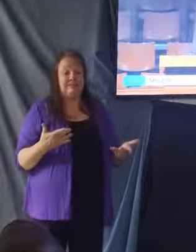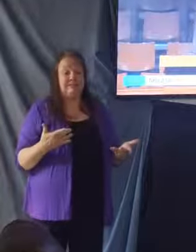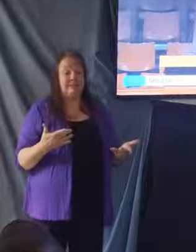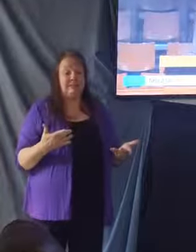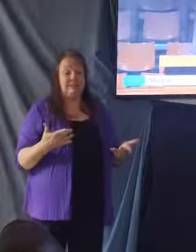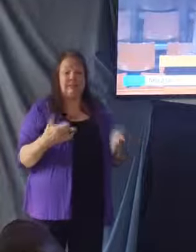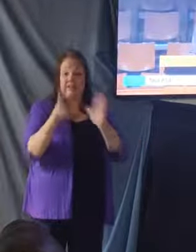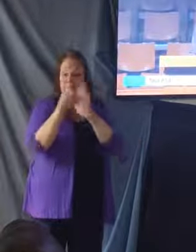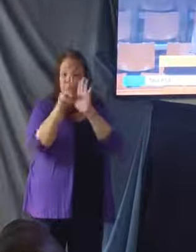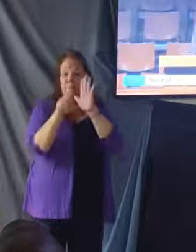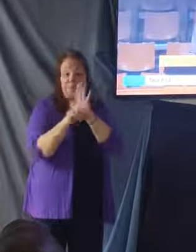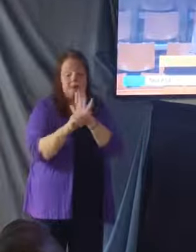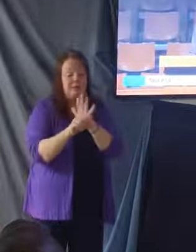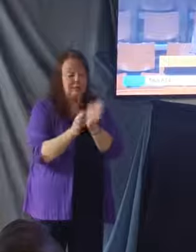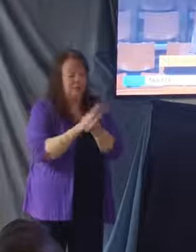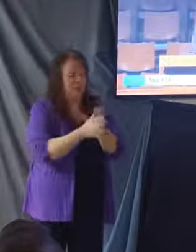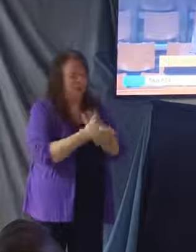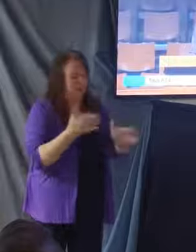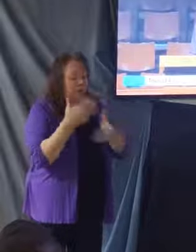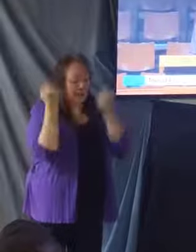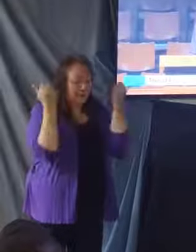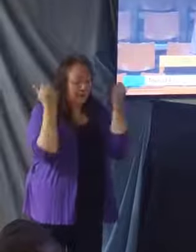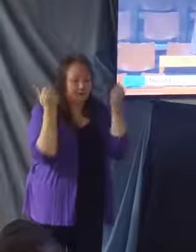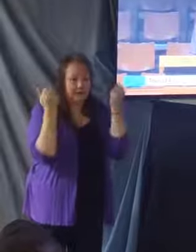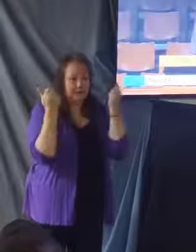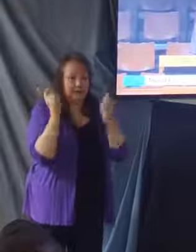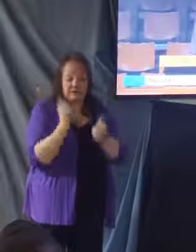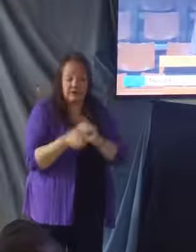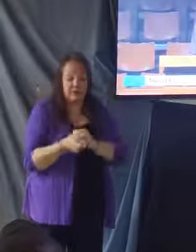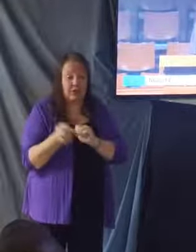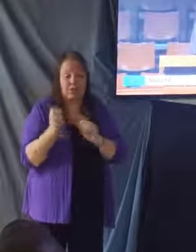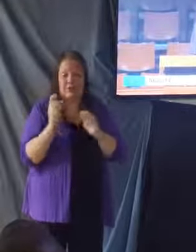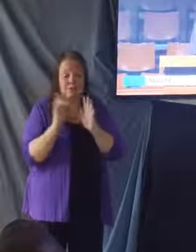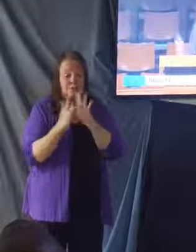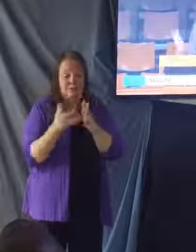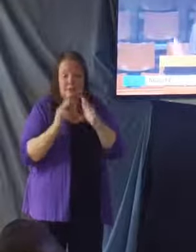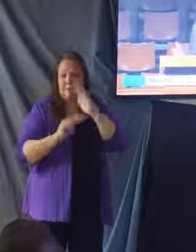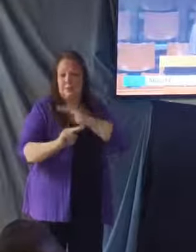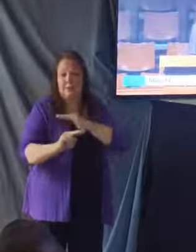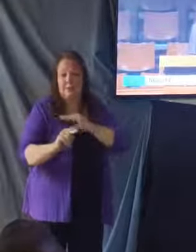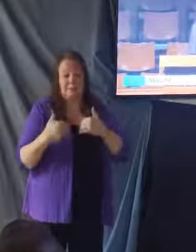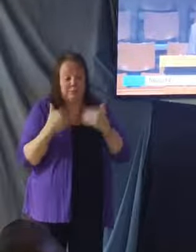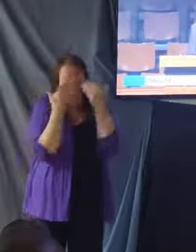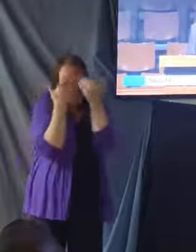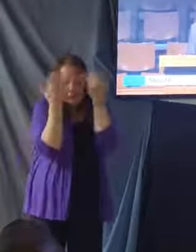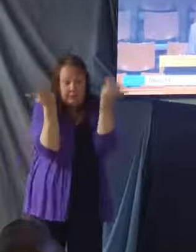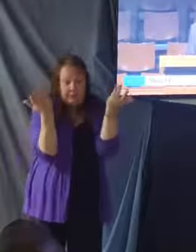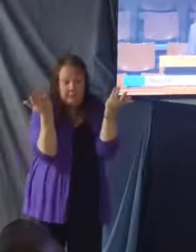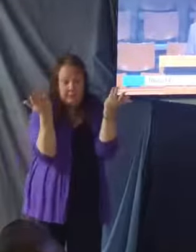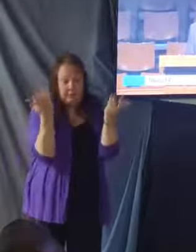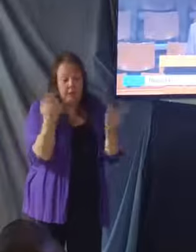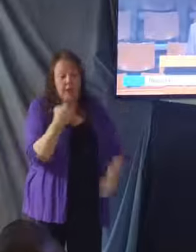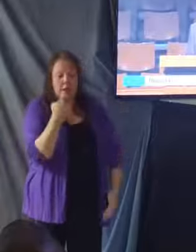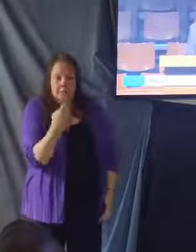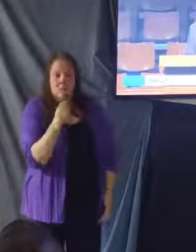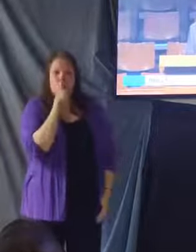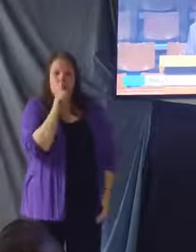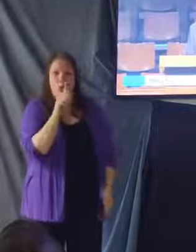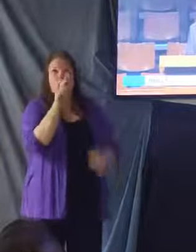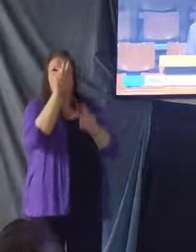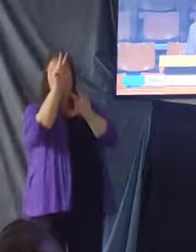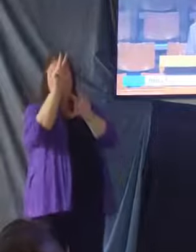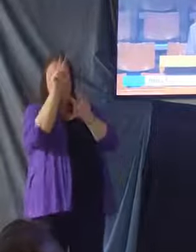United States could get wiped out. It wouldn't change biblical prophecy. I don't know. I want to tell people about real hope.